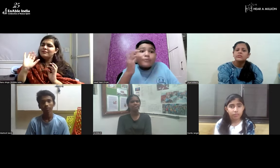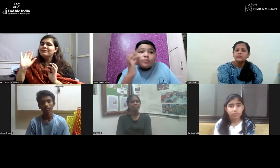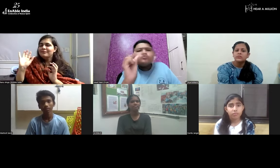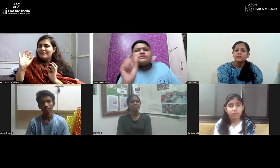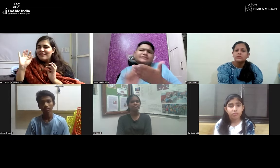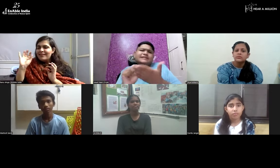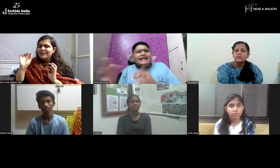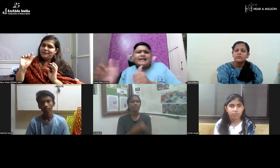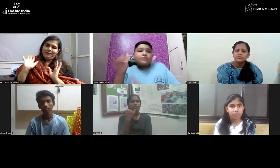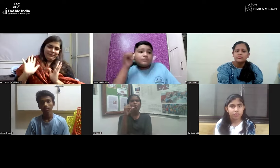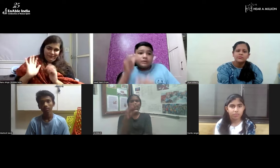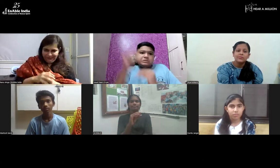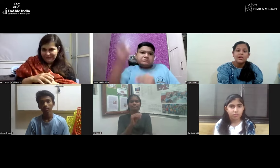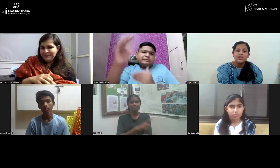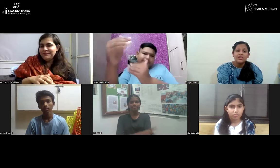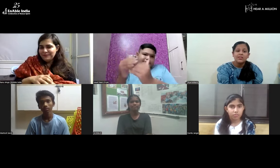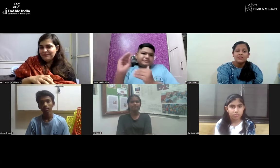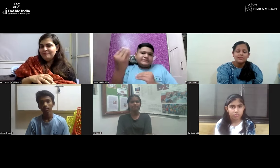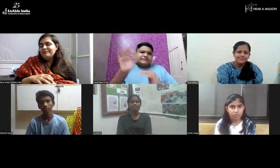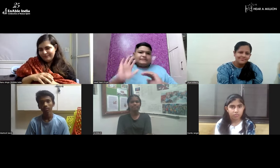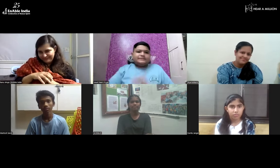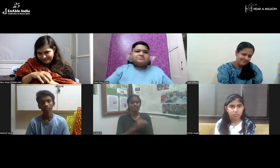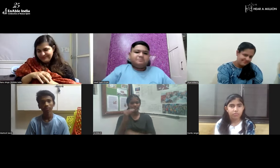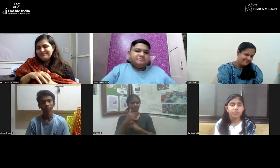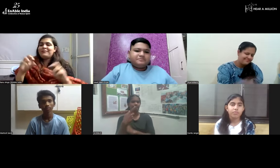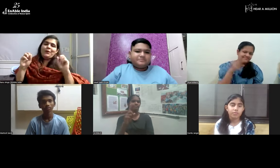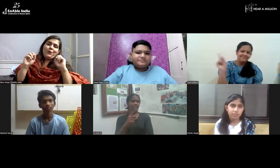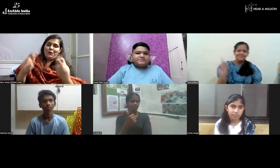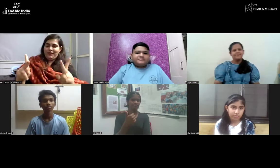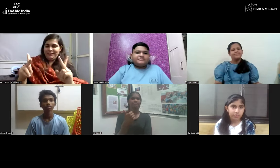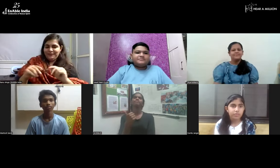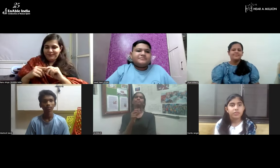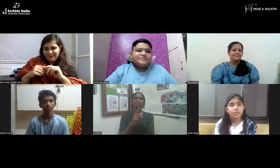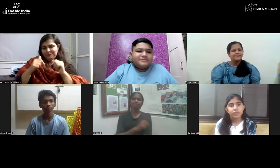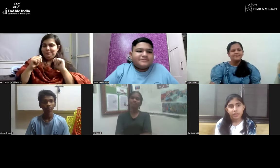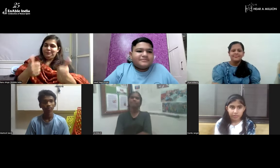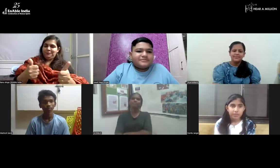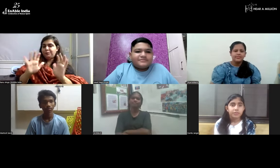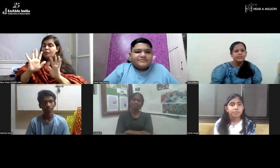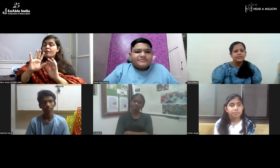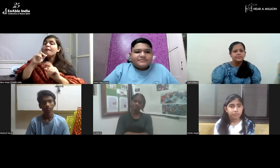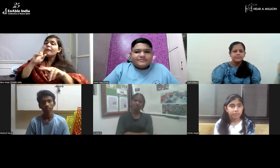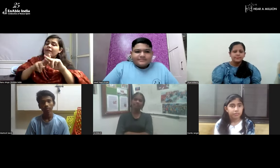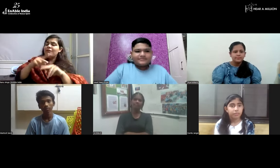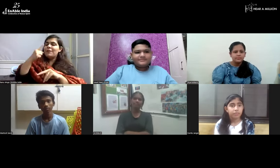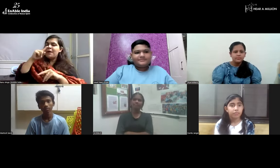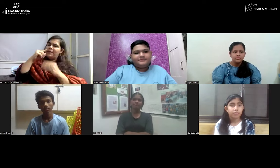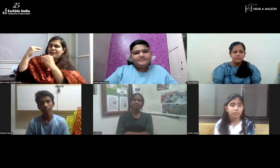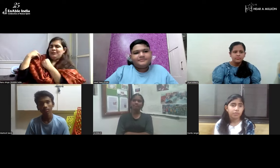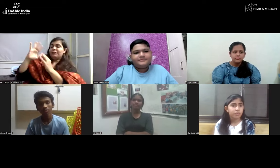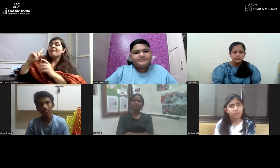And it should not be taken lightly. And we need to respect both boys and girls and